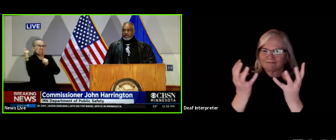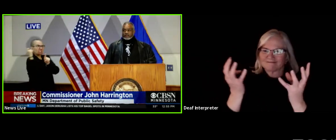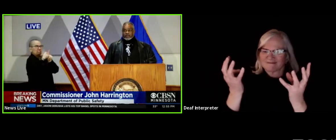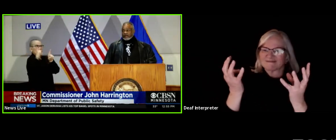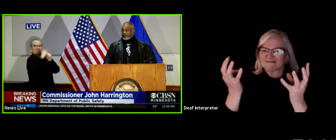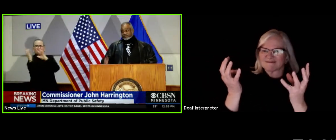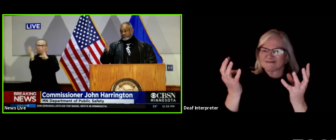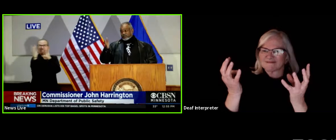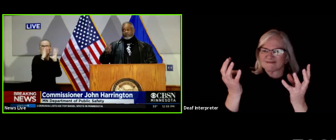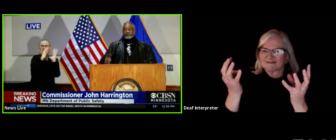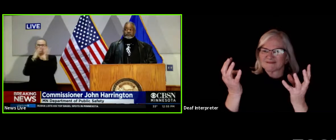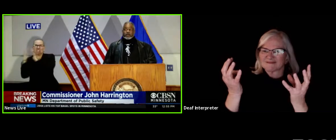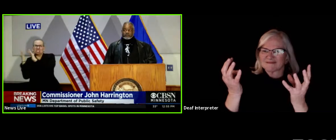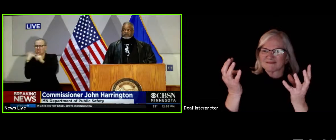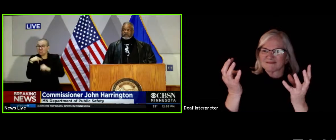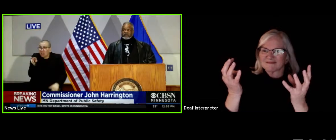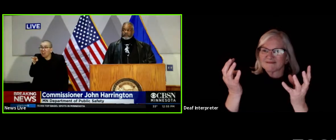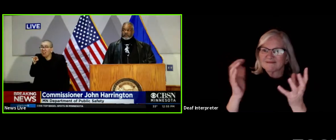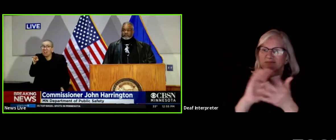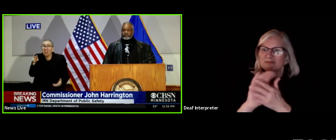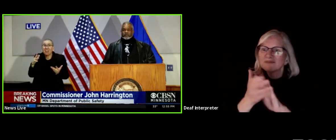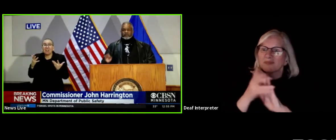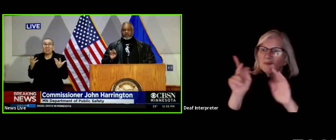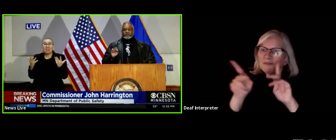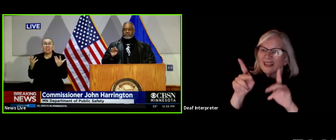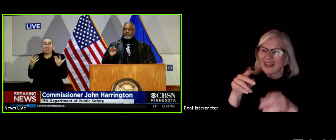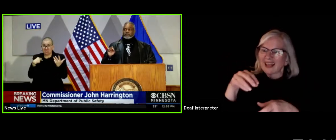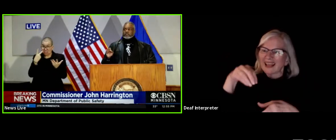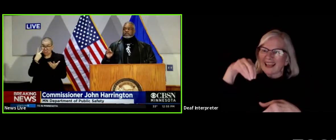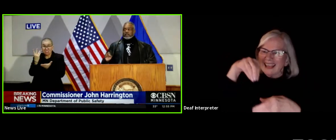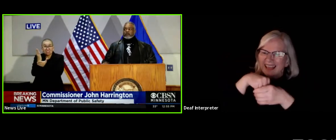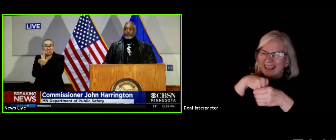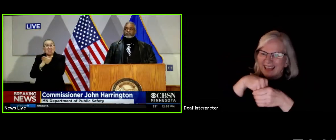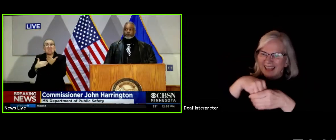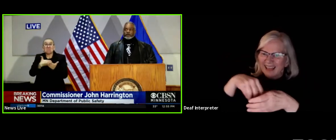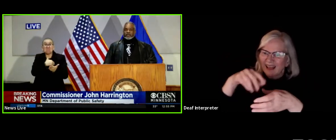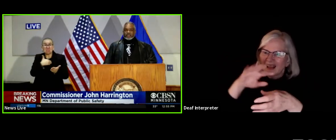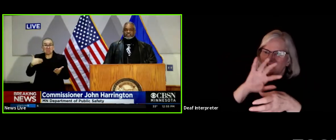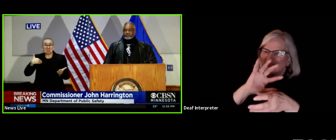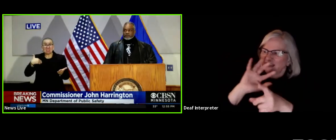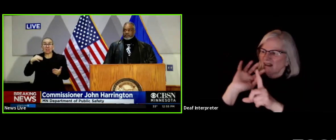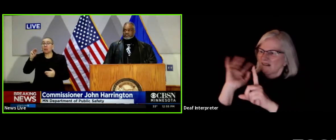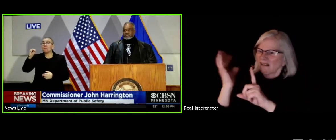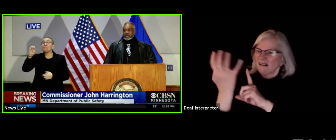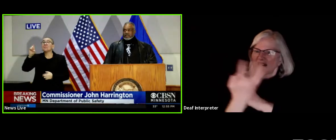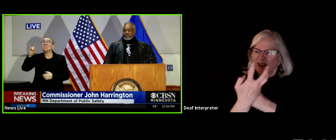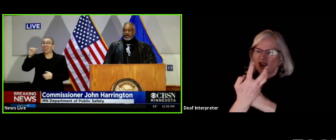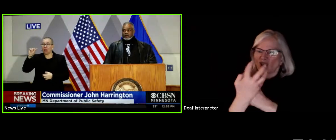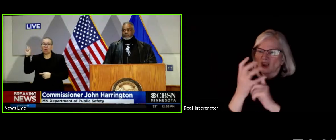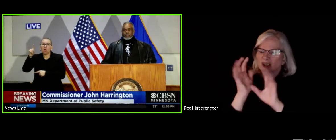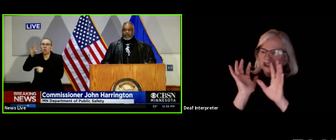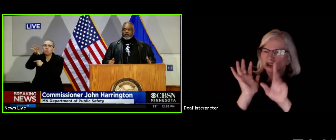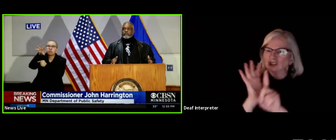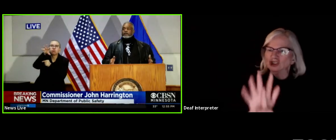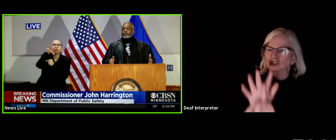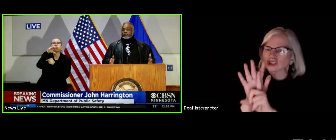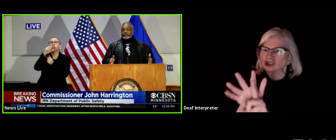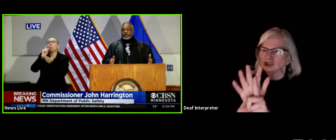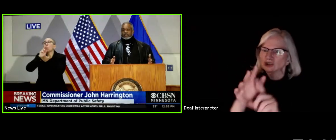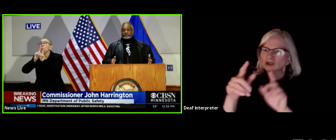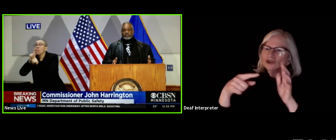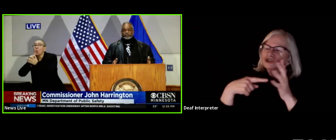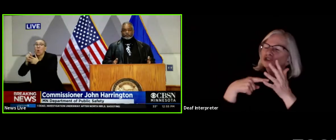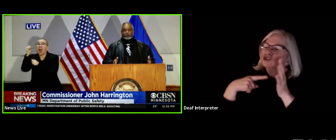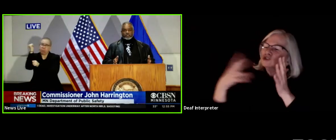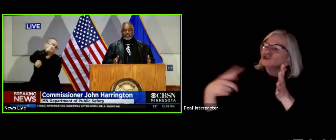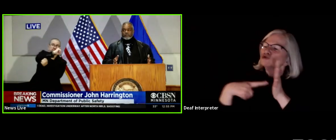at. I've also known that some of the members of the media have also experienced that. Our method with